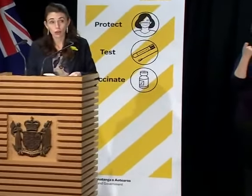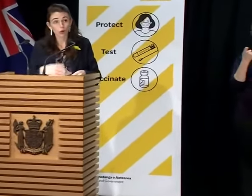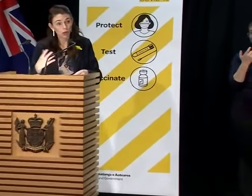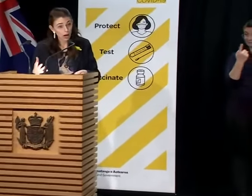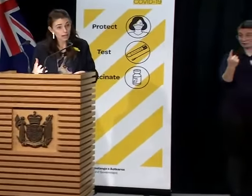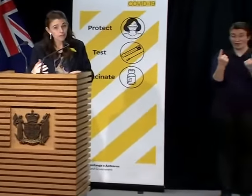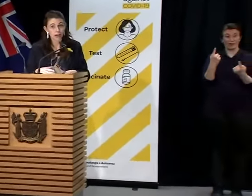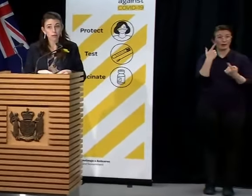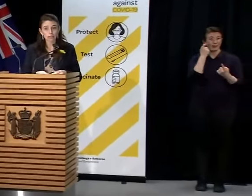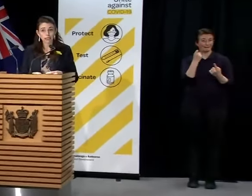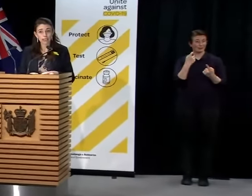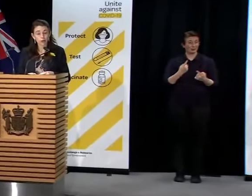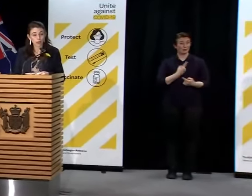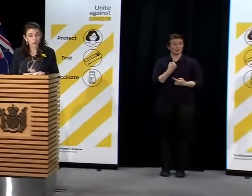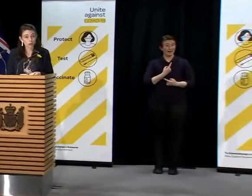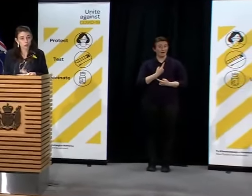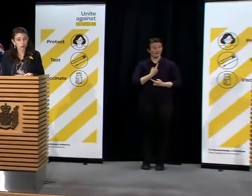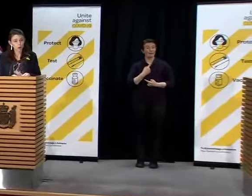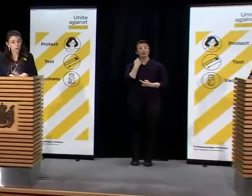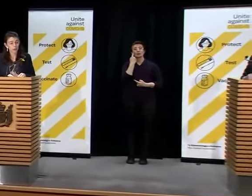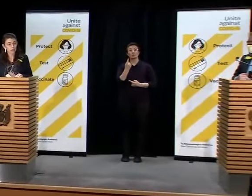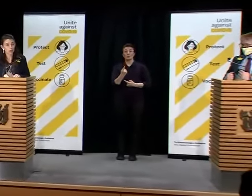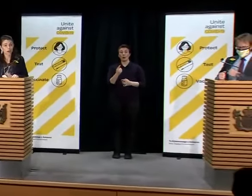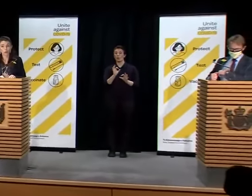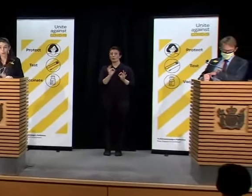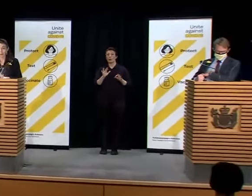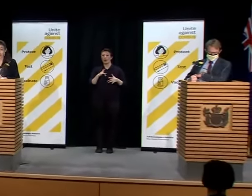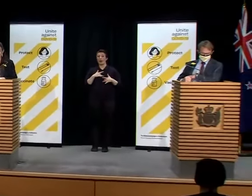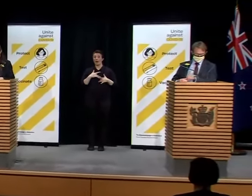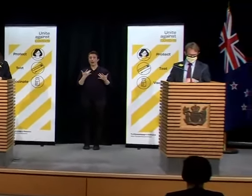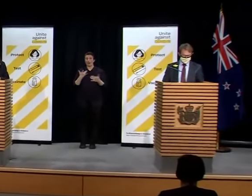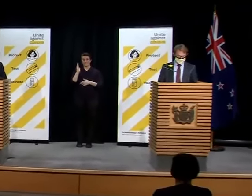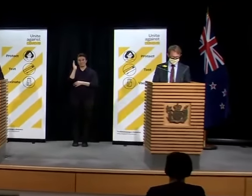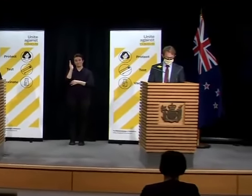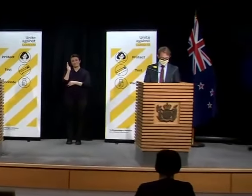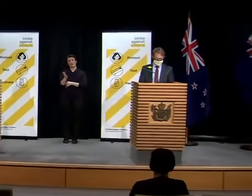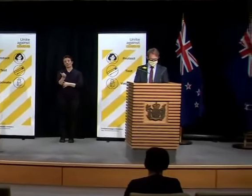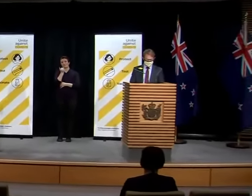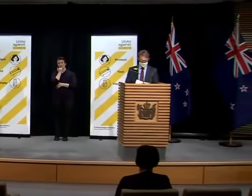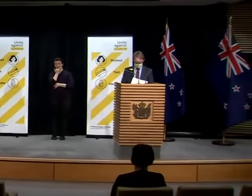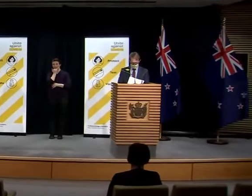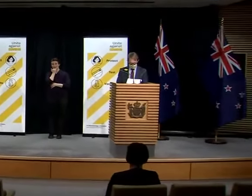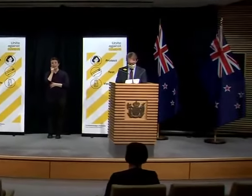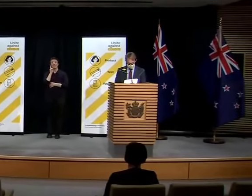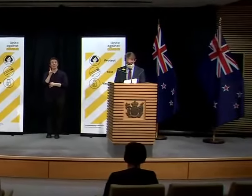no live update at 1 o'clock tomorrow, but I will be back on Sunday.